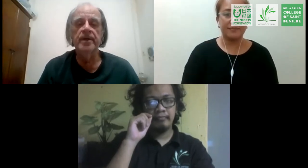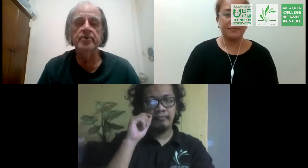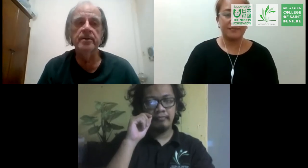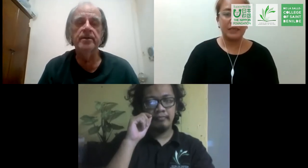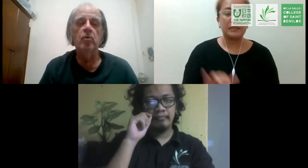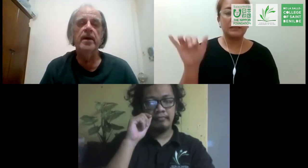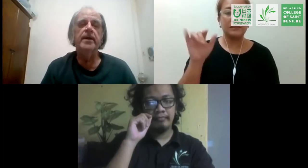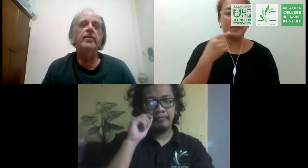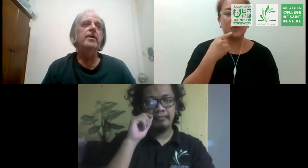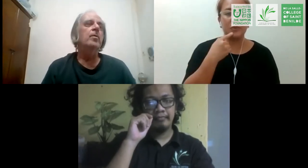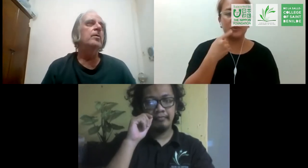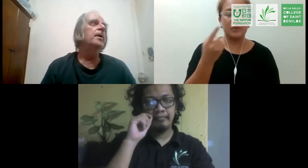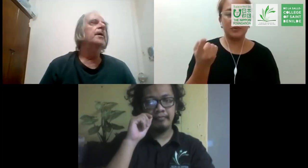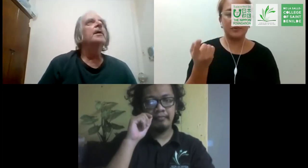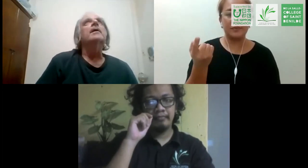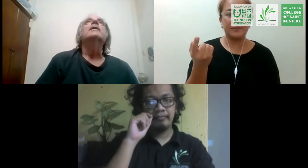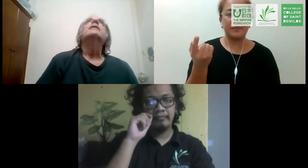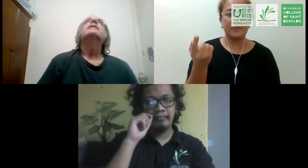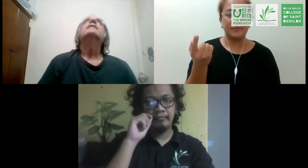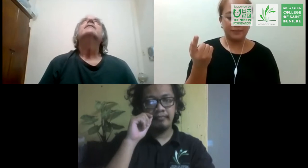Also to mention that the way we